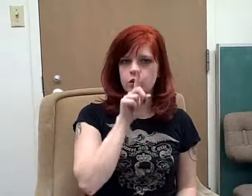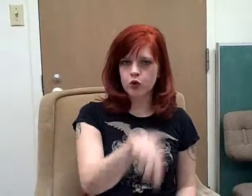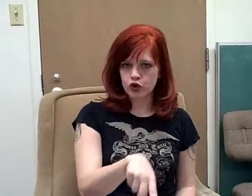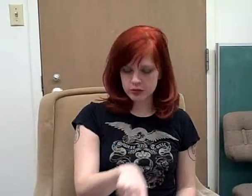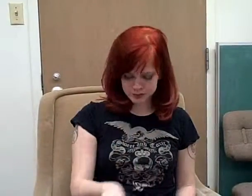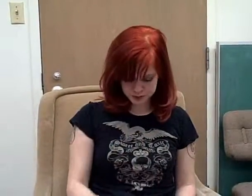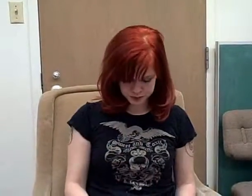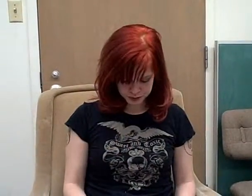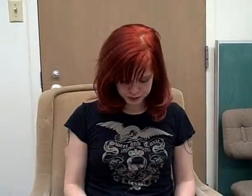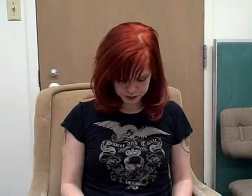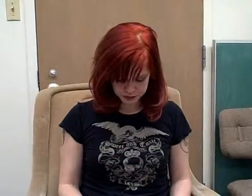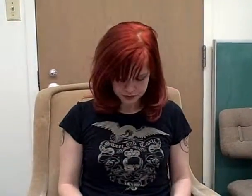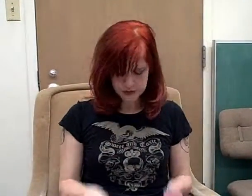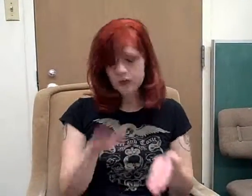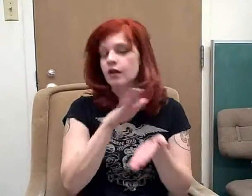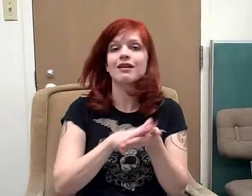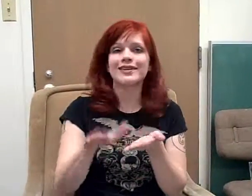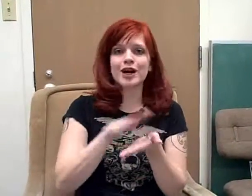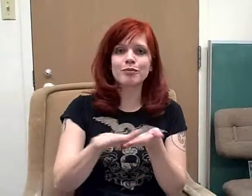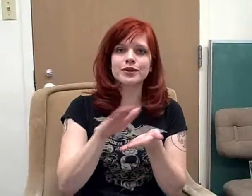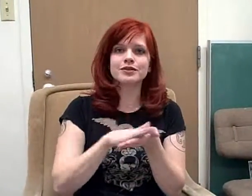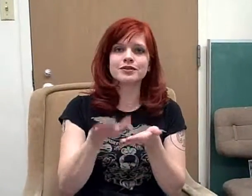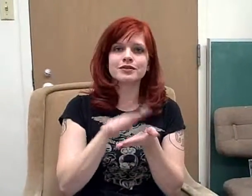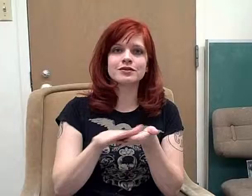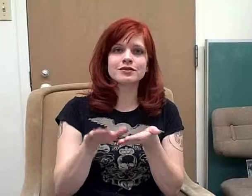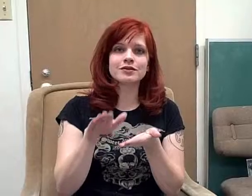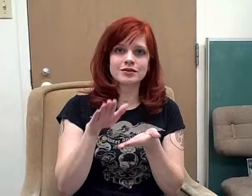order. Clean up.